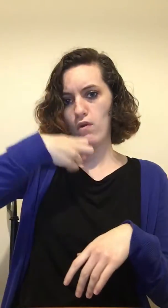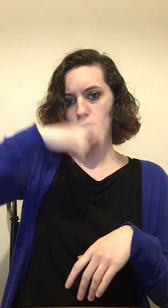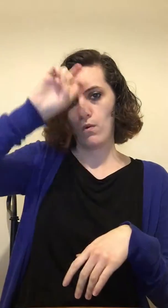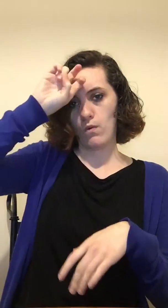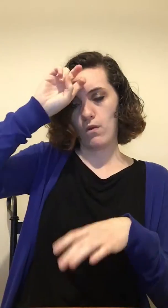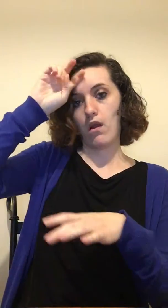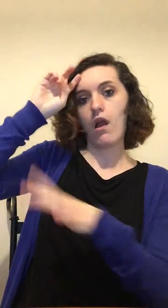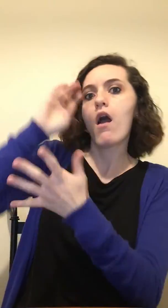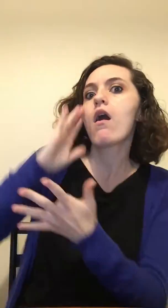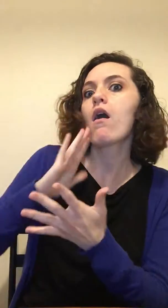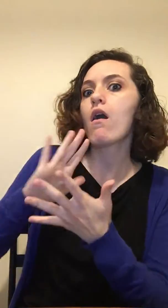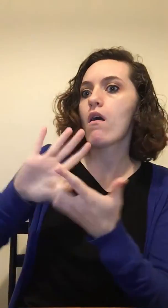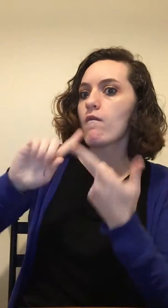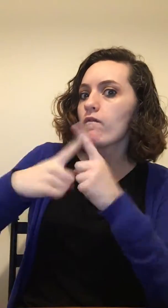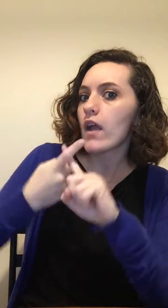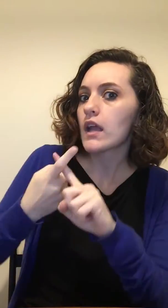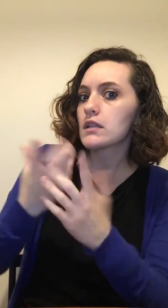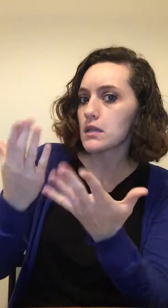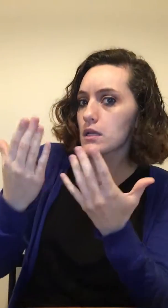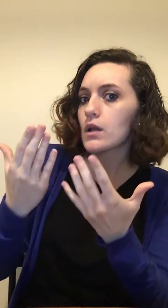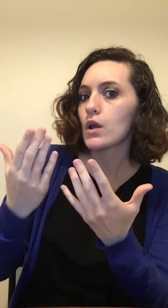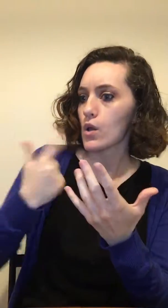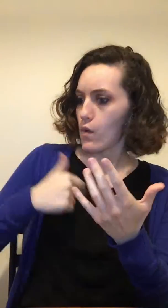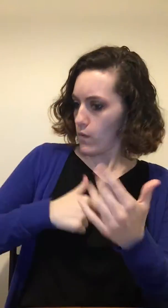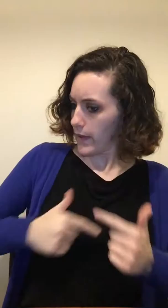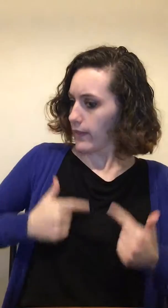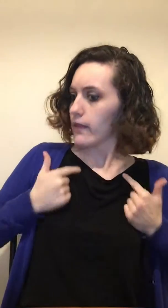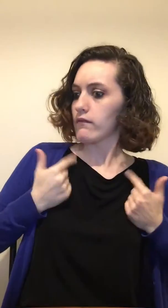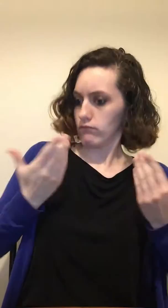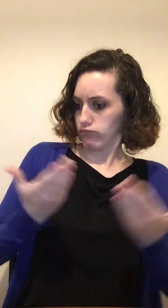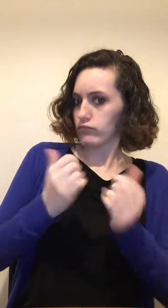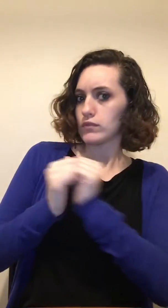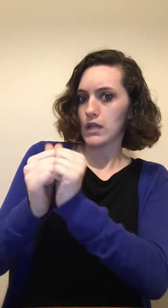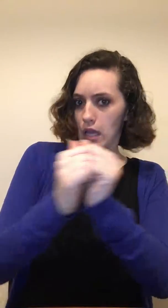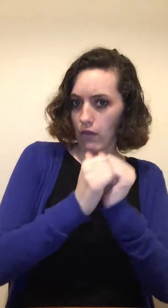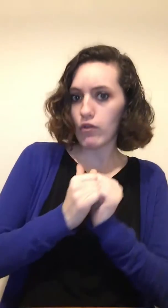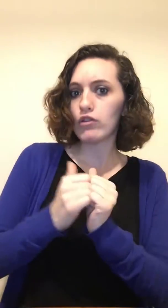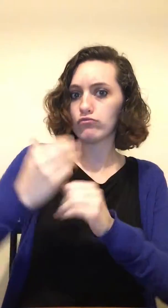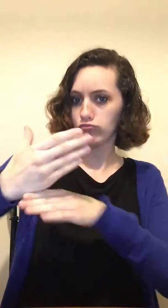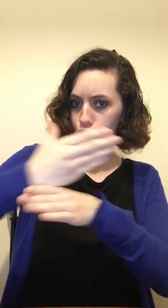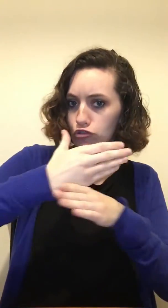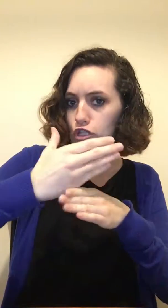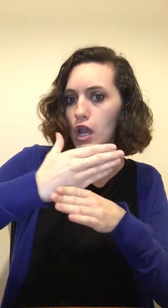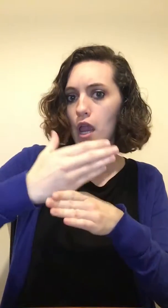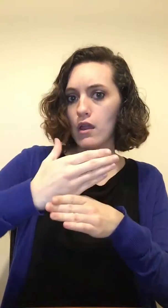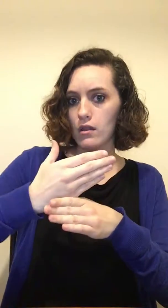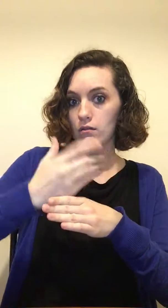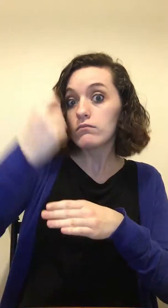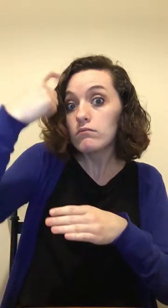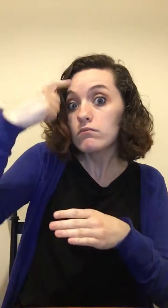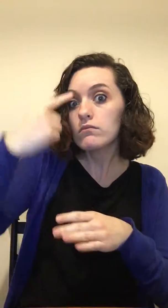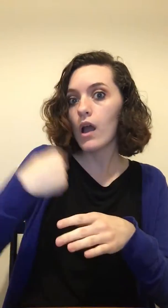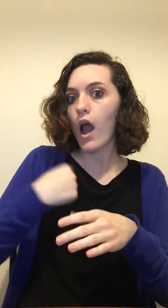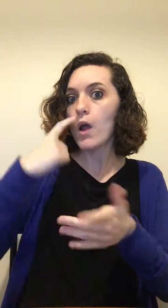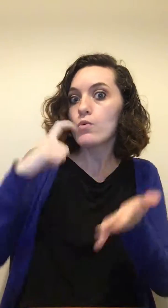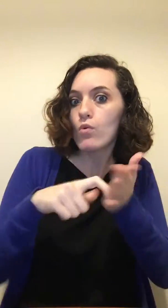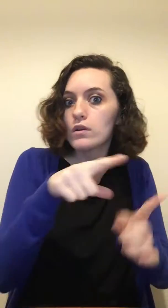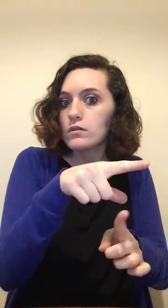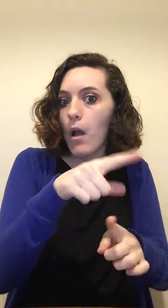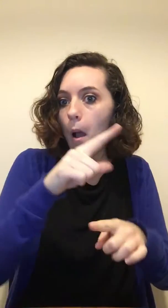"My friend, we share this homestead. We live here together. There's a mouse trap underneath the bed. Please